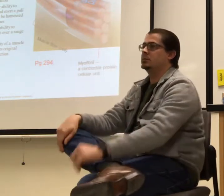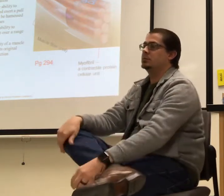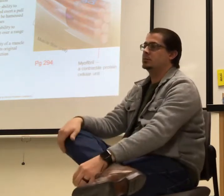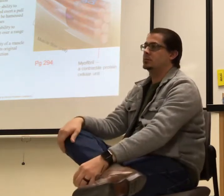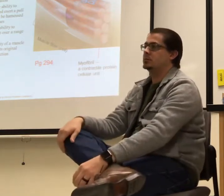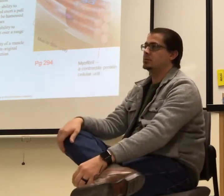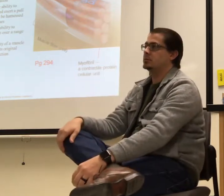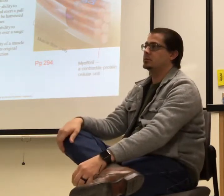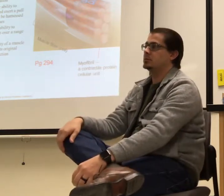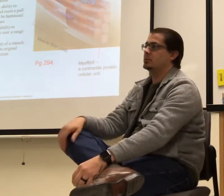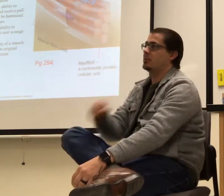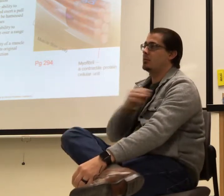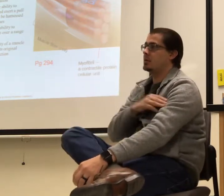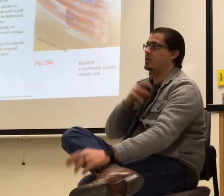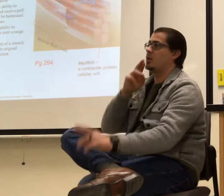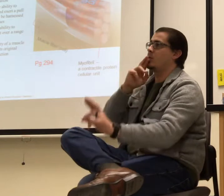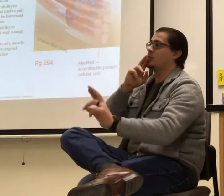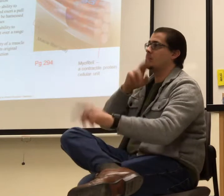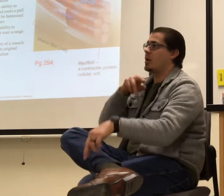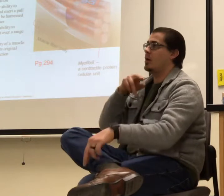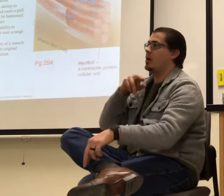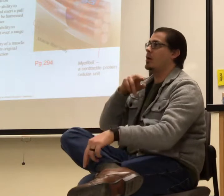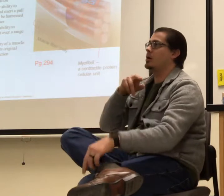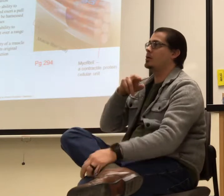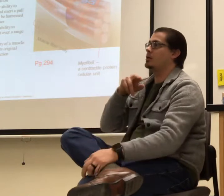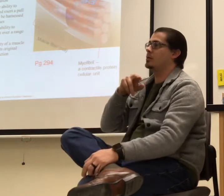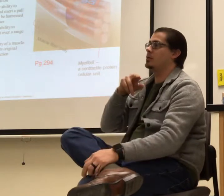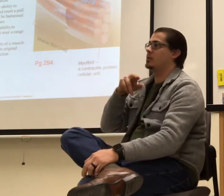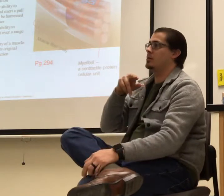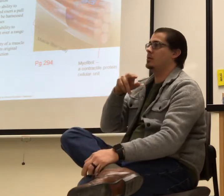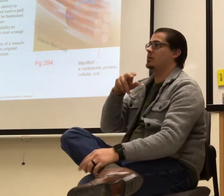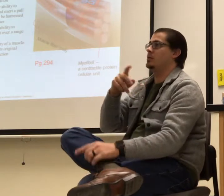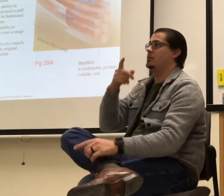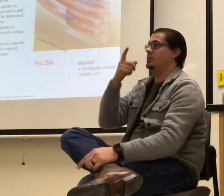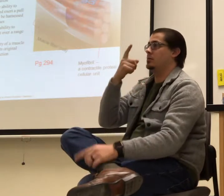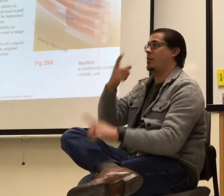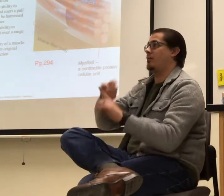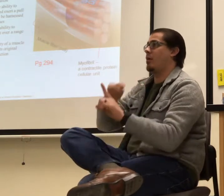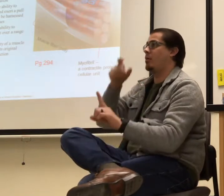Muscles respond to stimuli